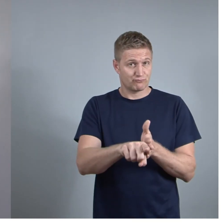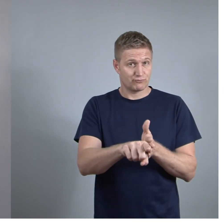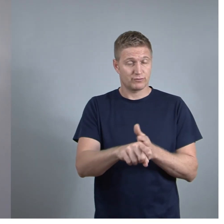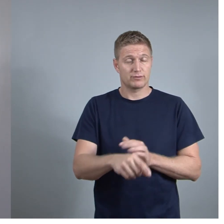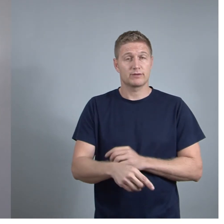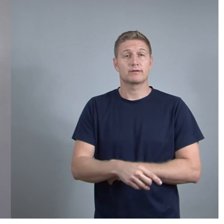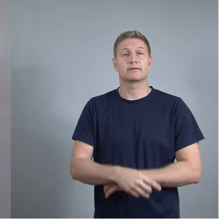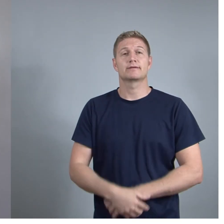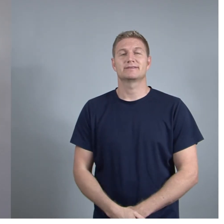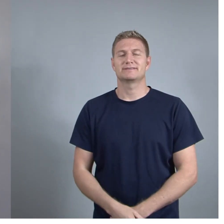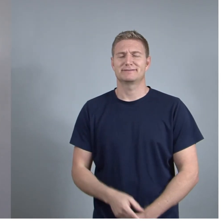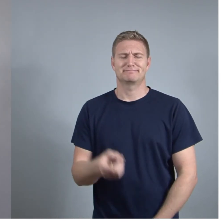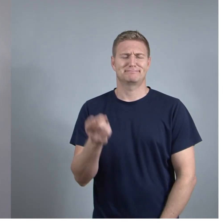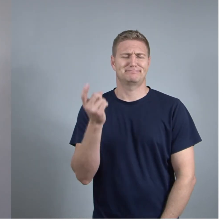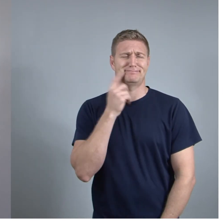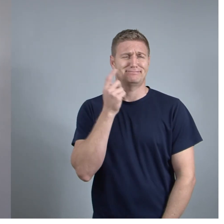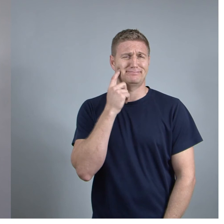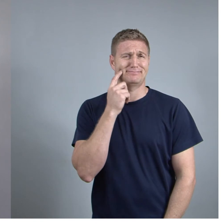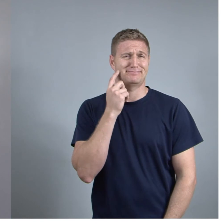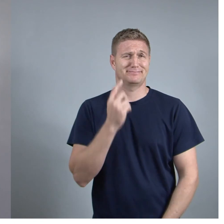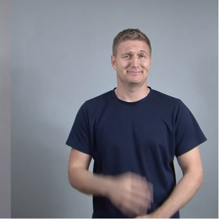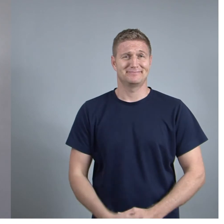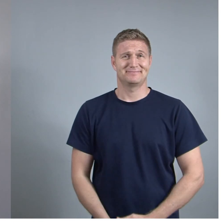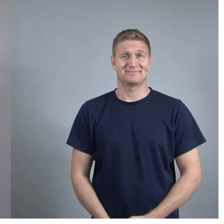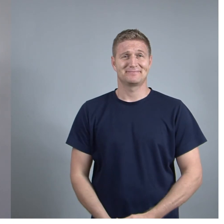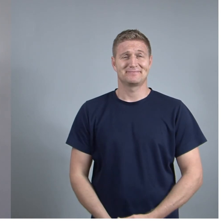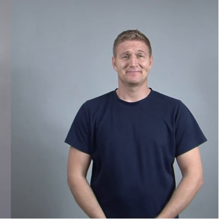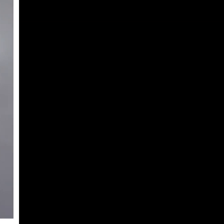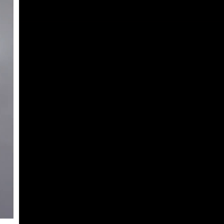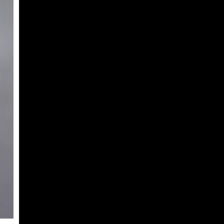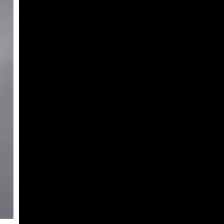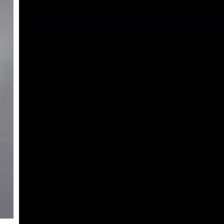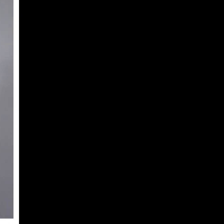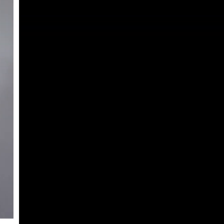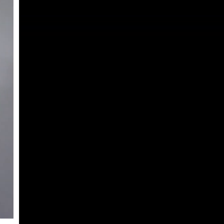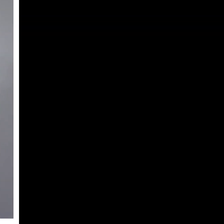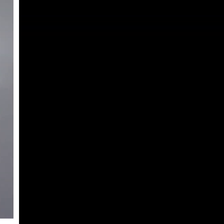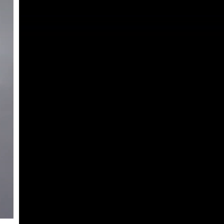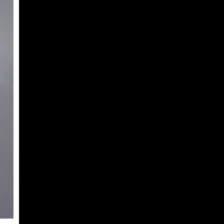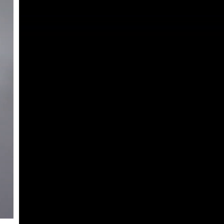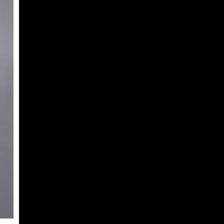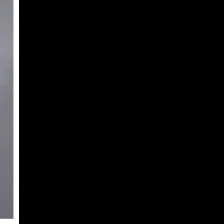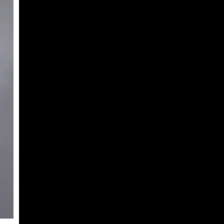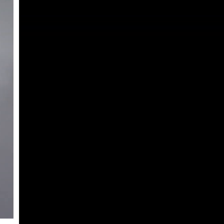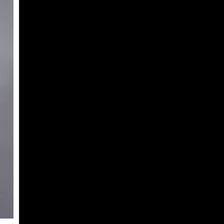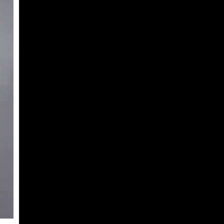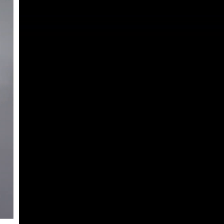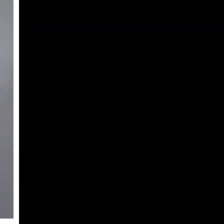The days of the week are super easy. It's your 5 hand,